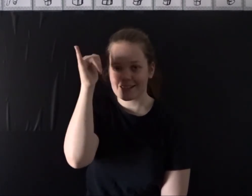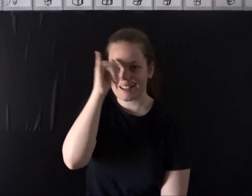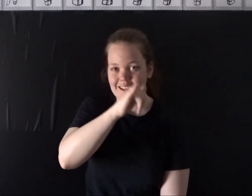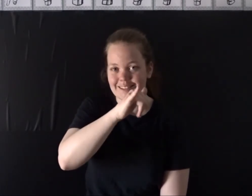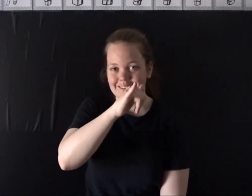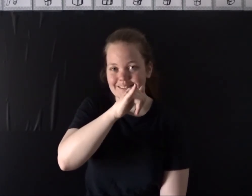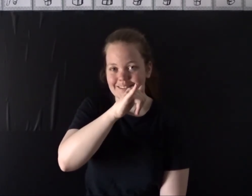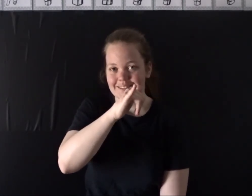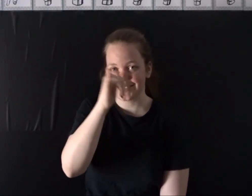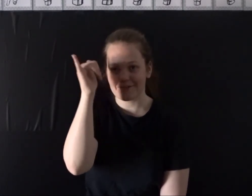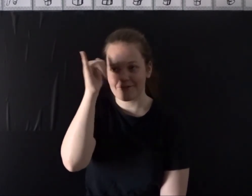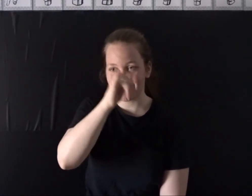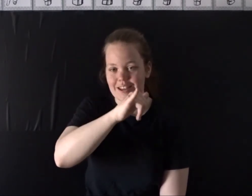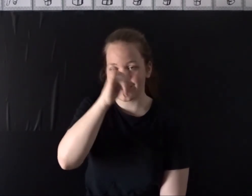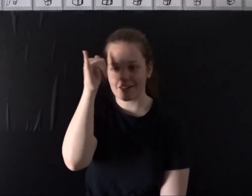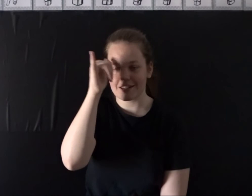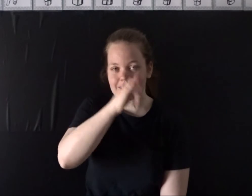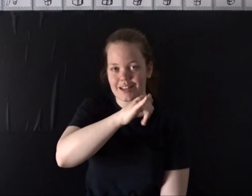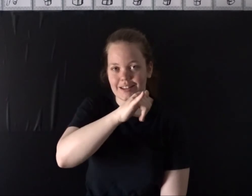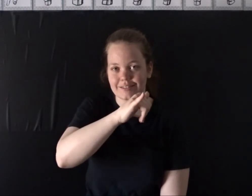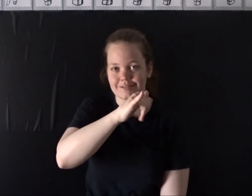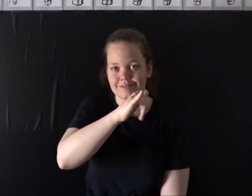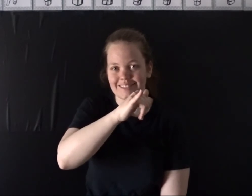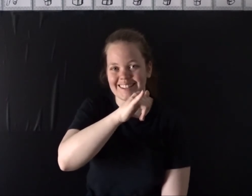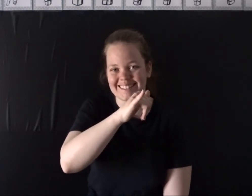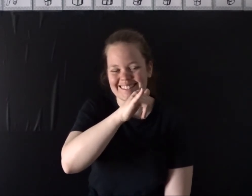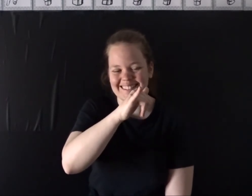Silly. Feeling silly.